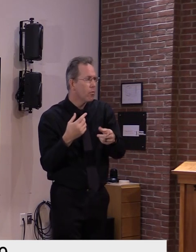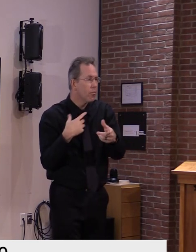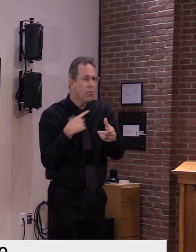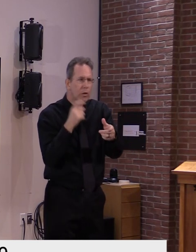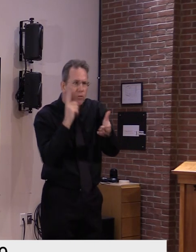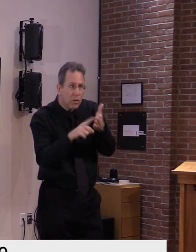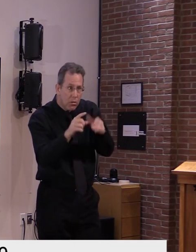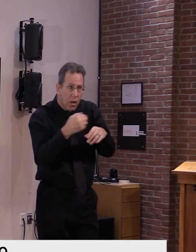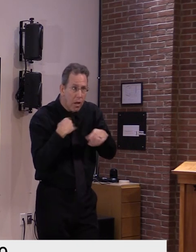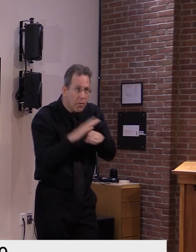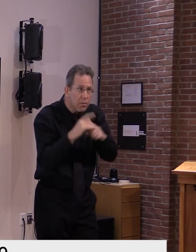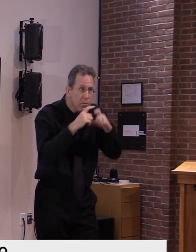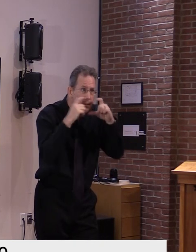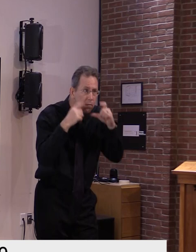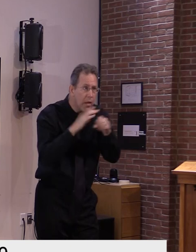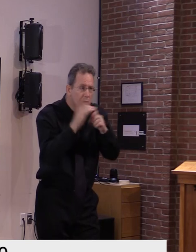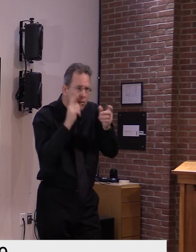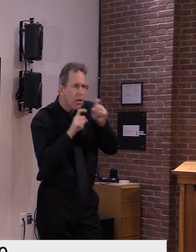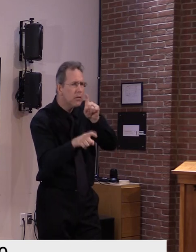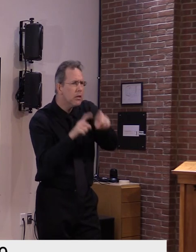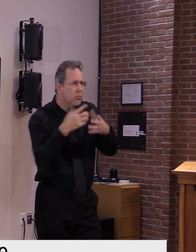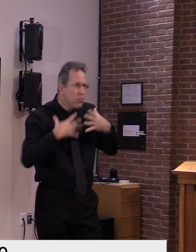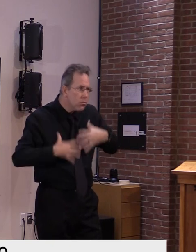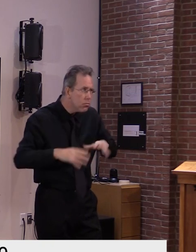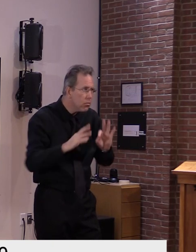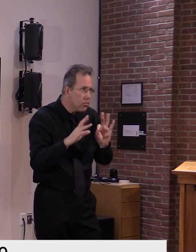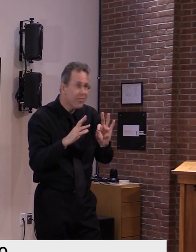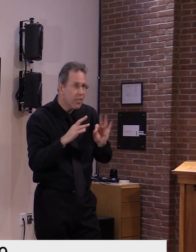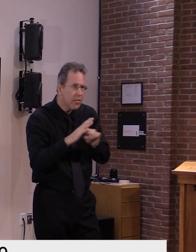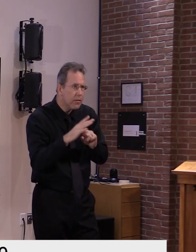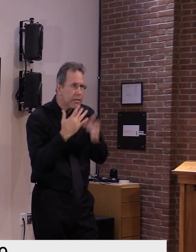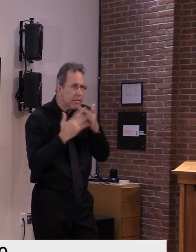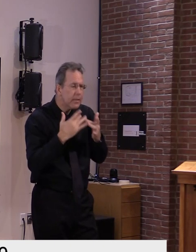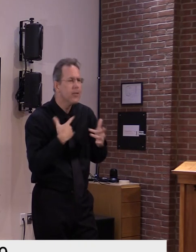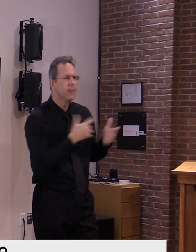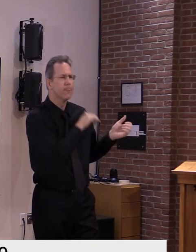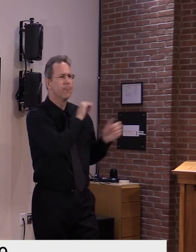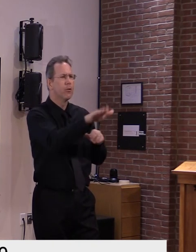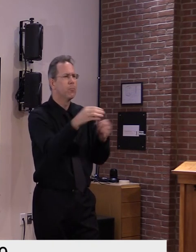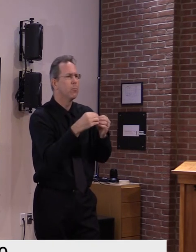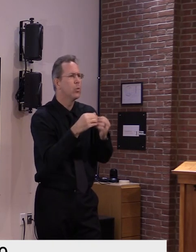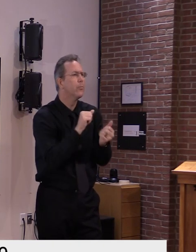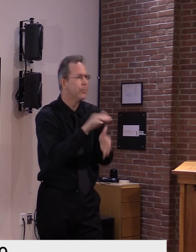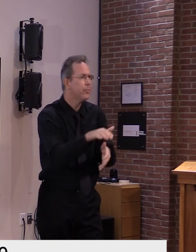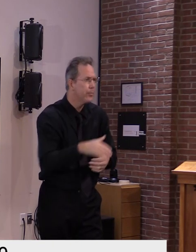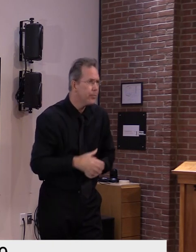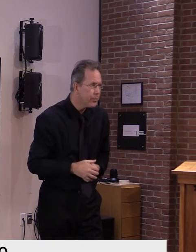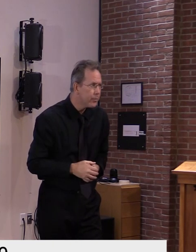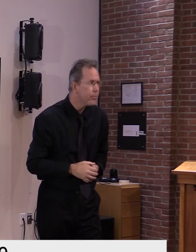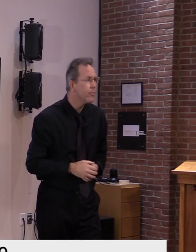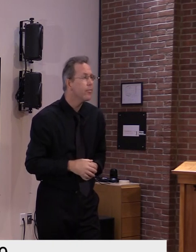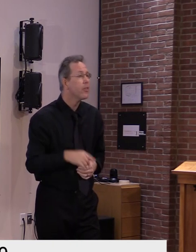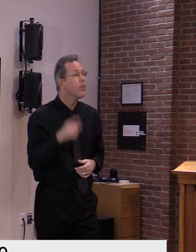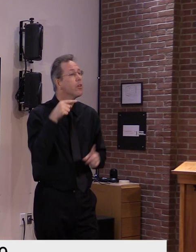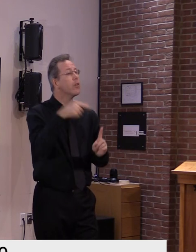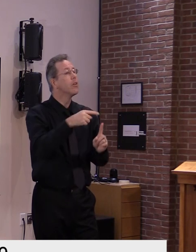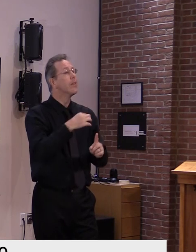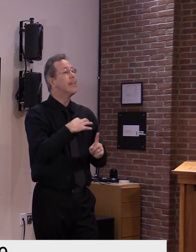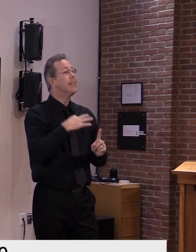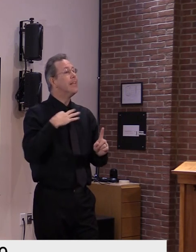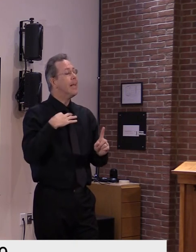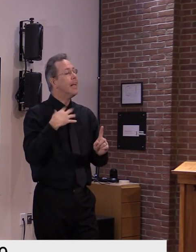there's several things that we do. One is that the commissioner of the Department of Aging and Independent